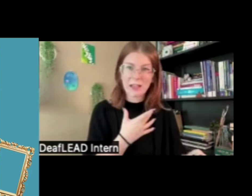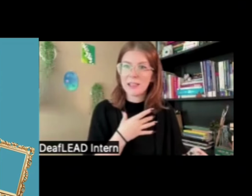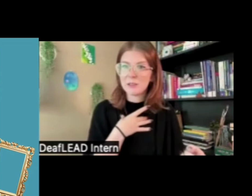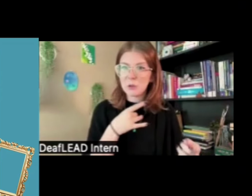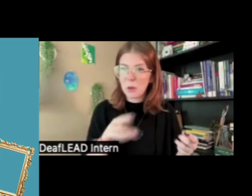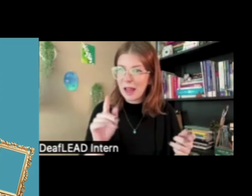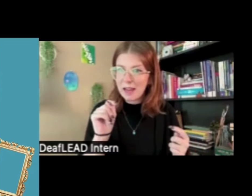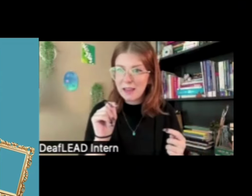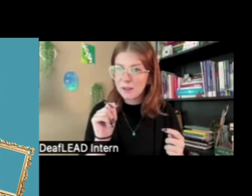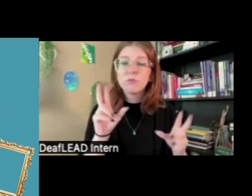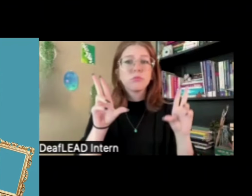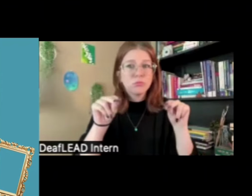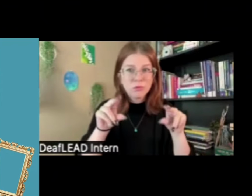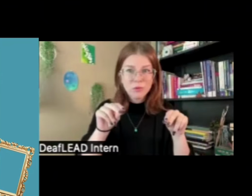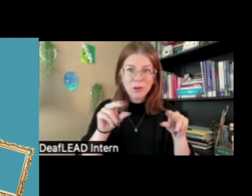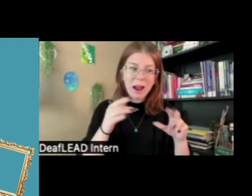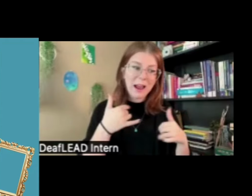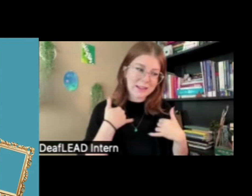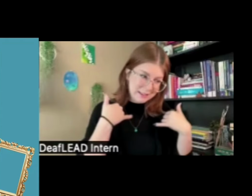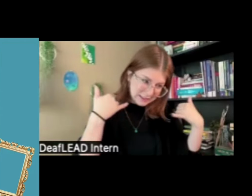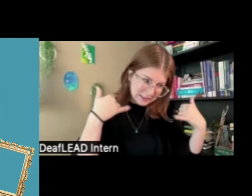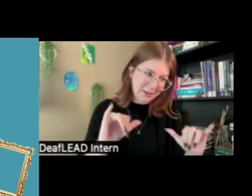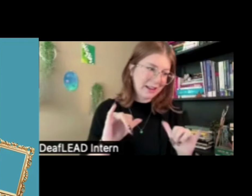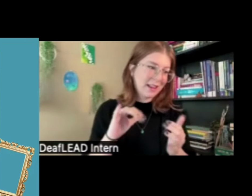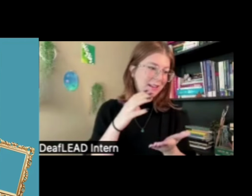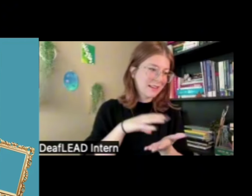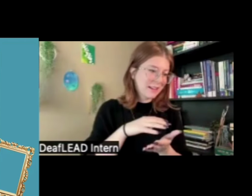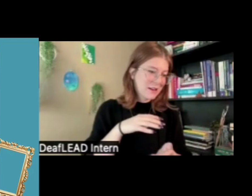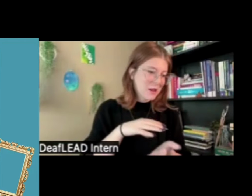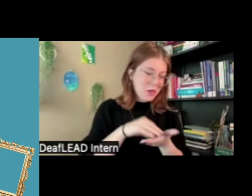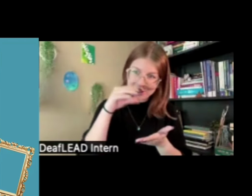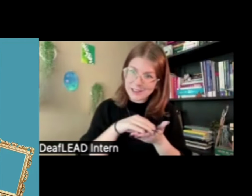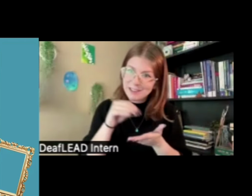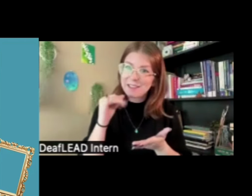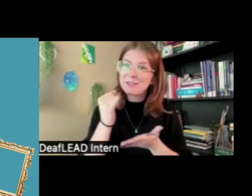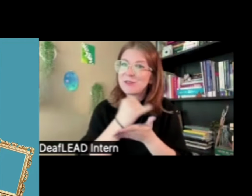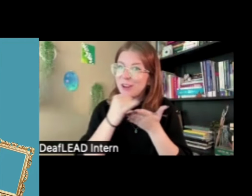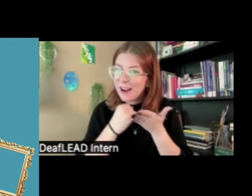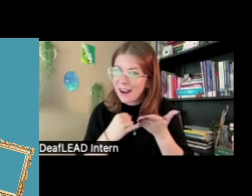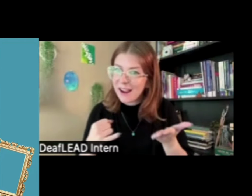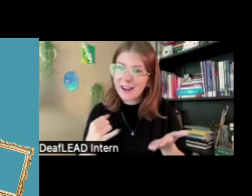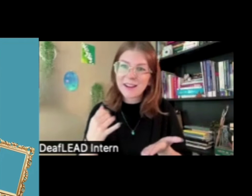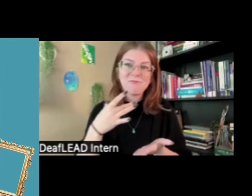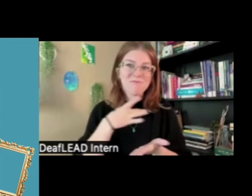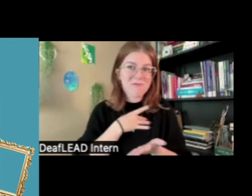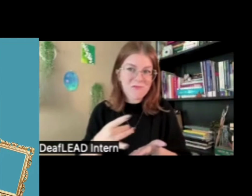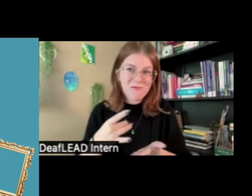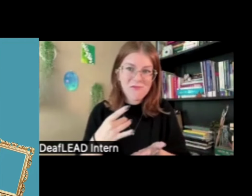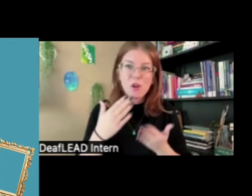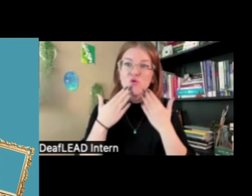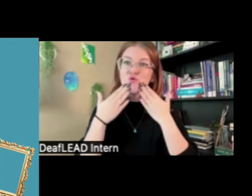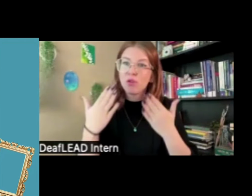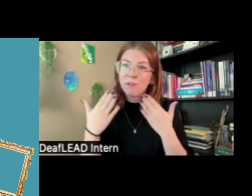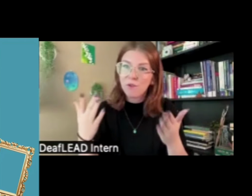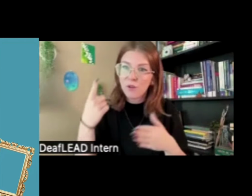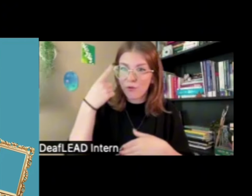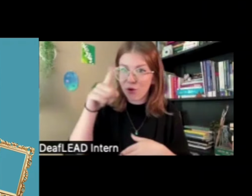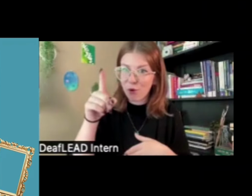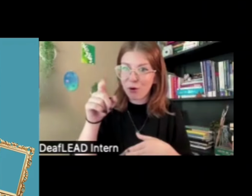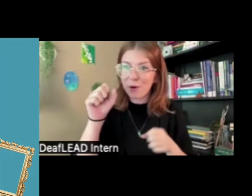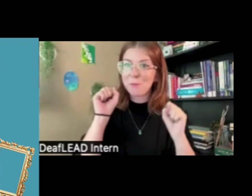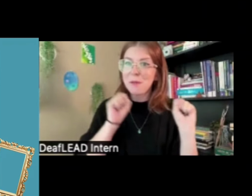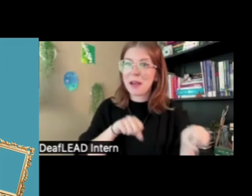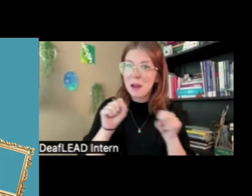And sometimes I might make a mistake and I don't like it, but I'm still learning to